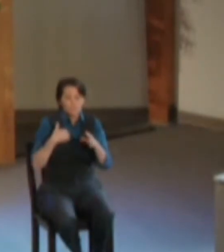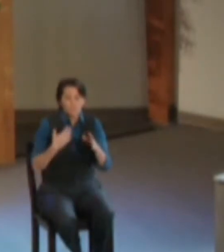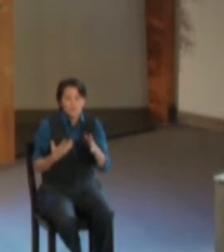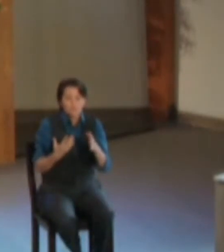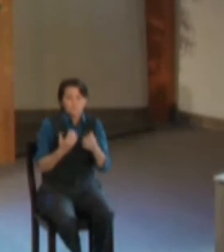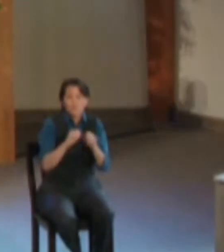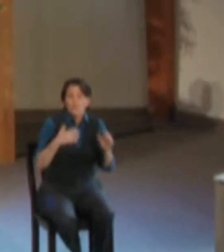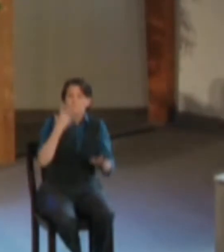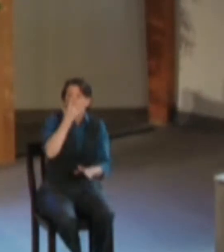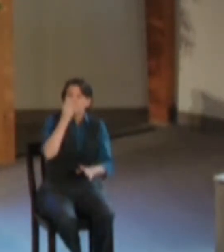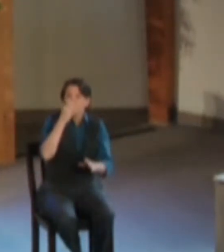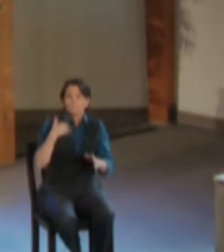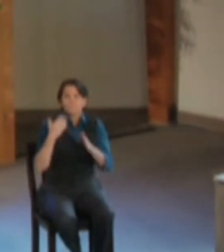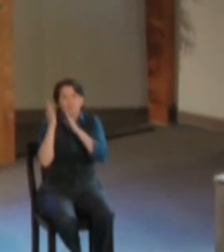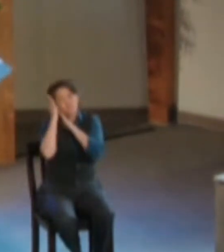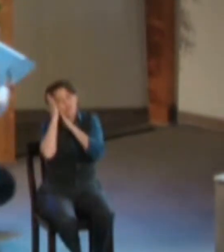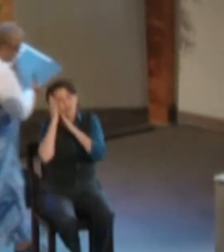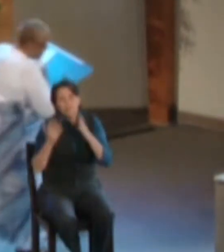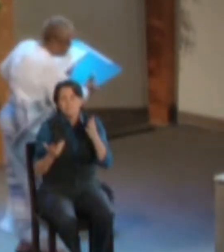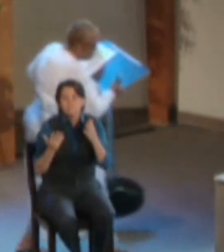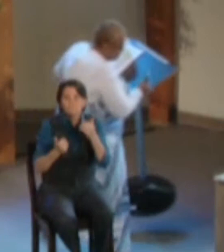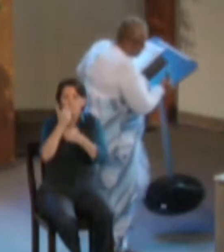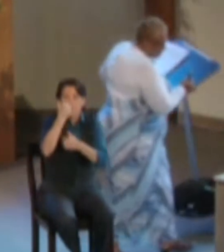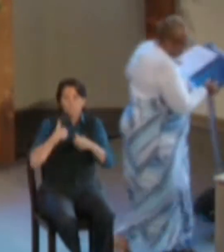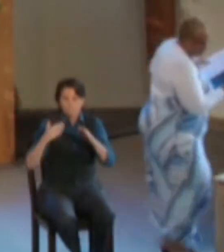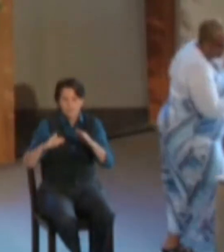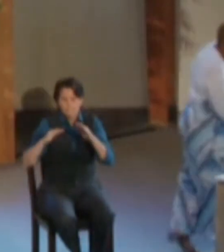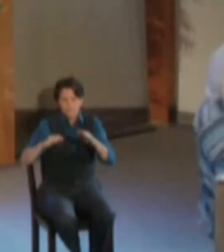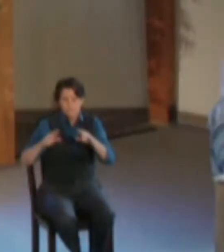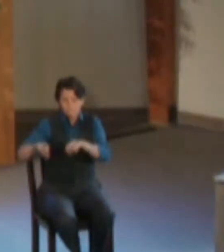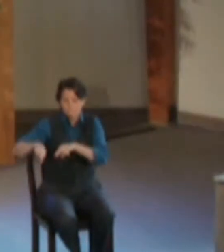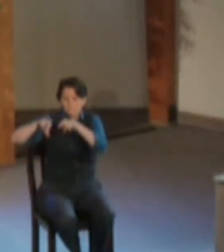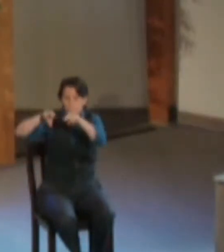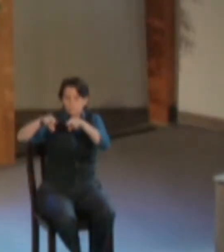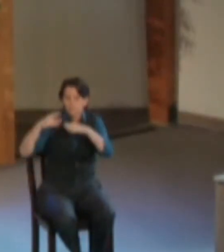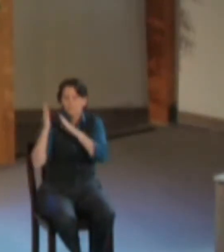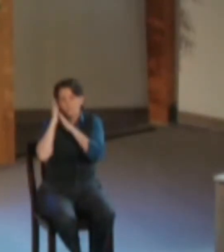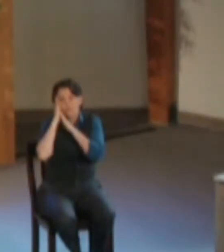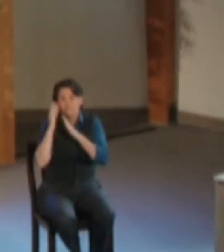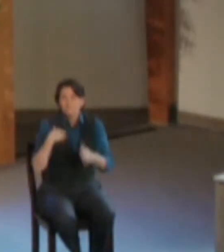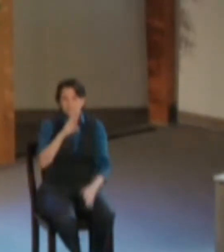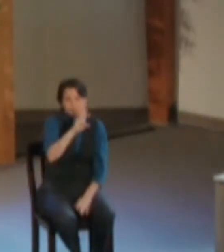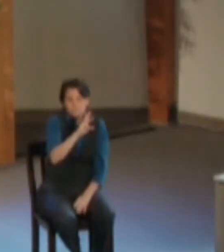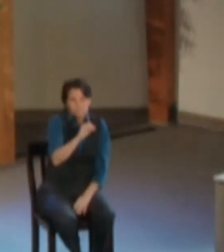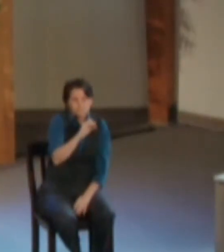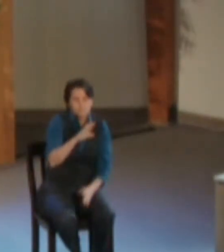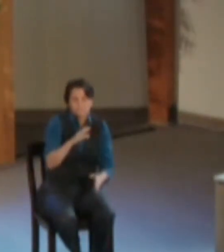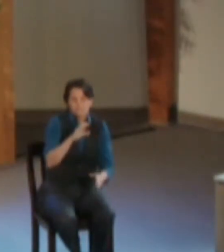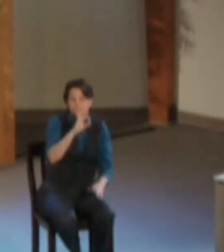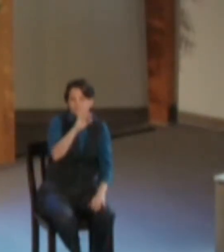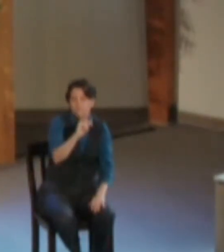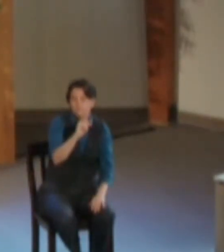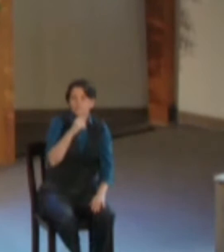beautiful bed. Most of them have a raised up bed. It's only 60 square feet of indoor living space. It's just really warm